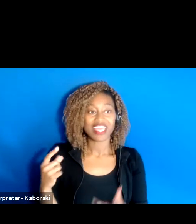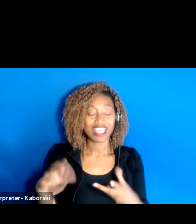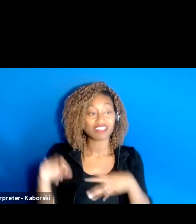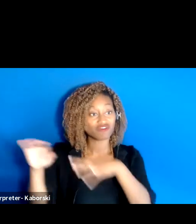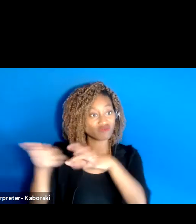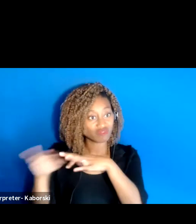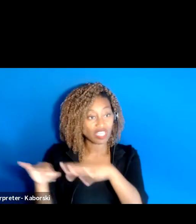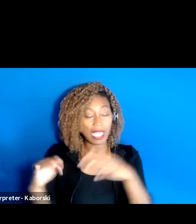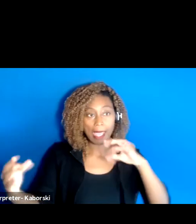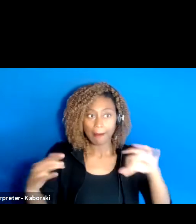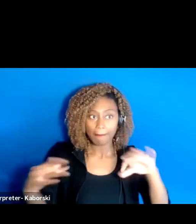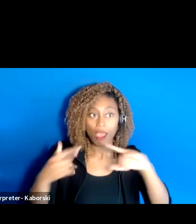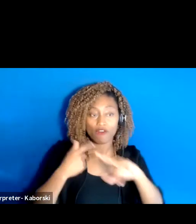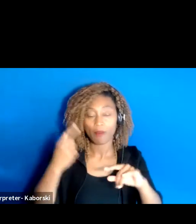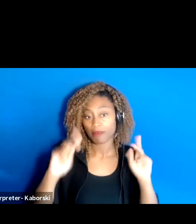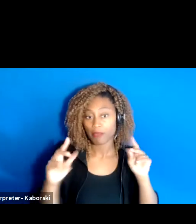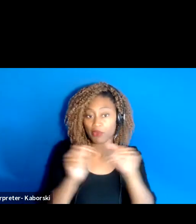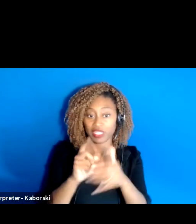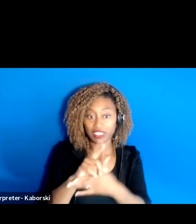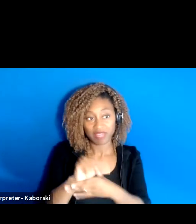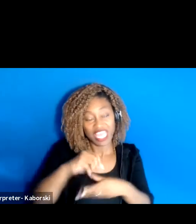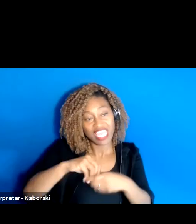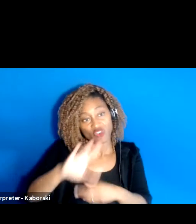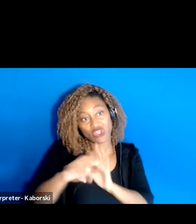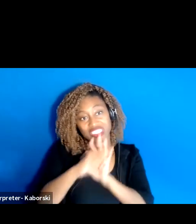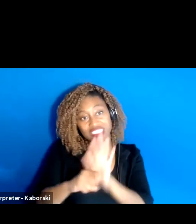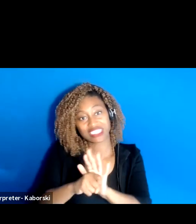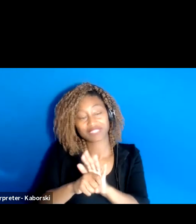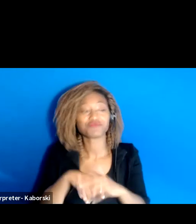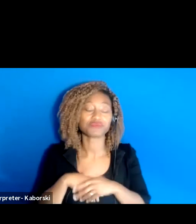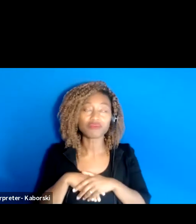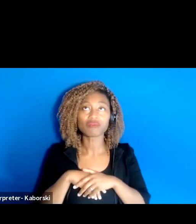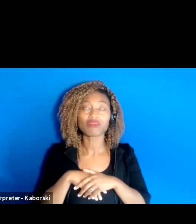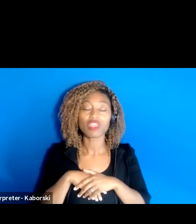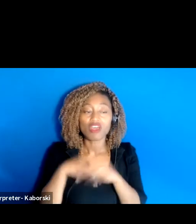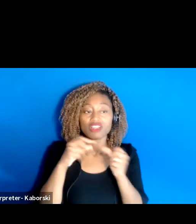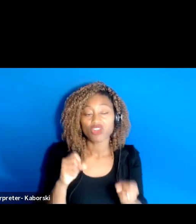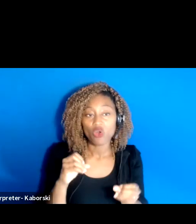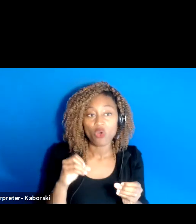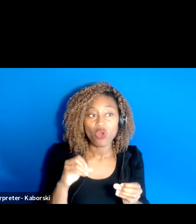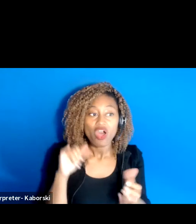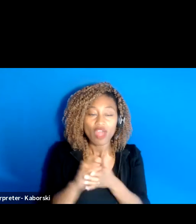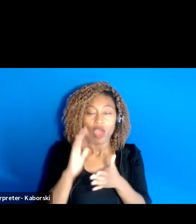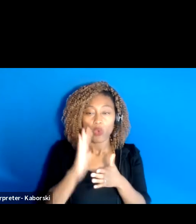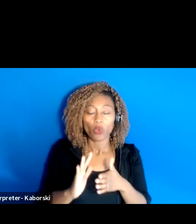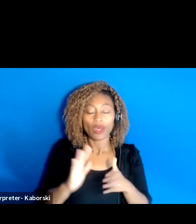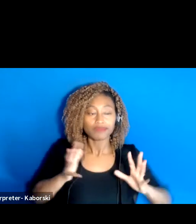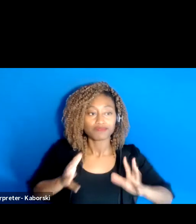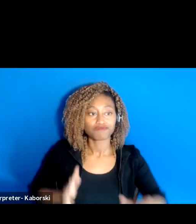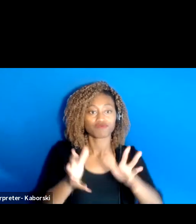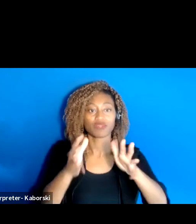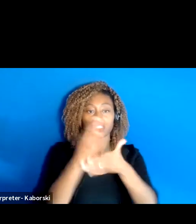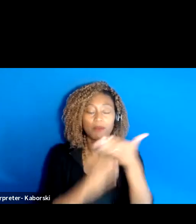the input of the people with disabilities in your state. So this is really what's going to drive some of those